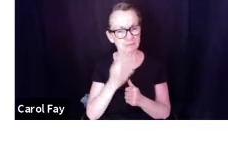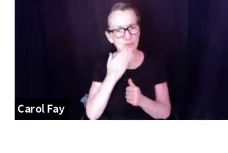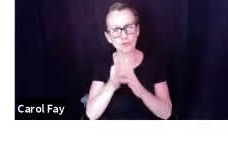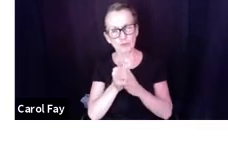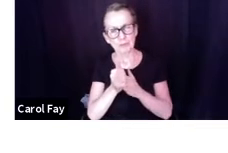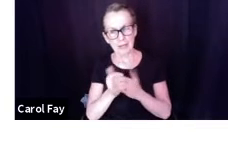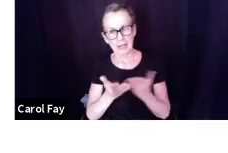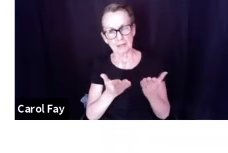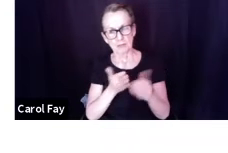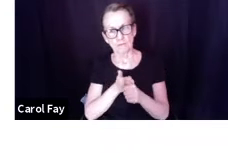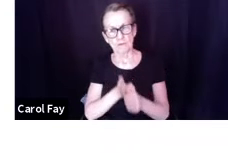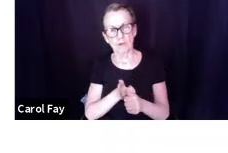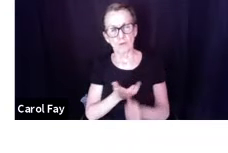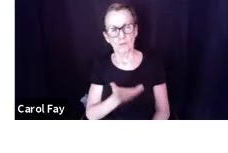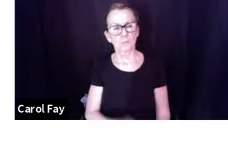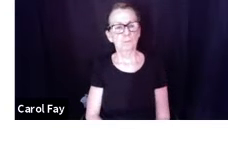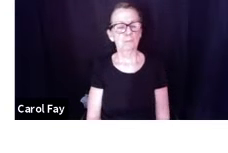by.